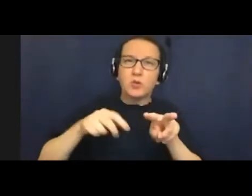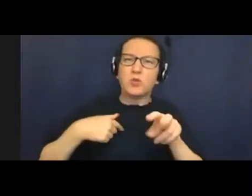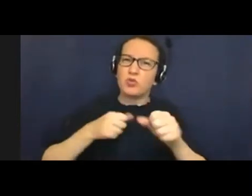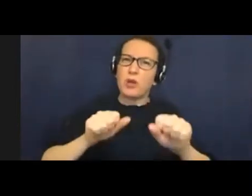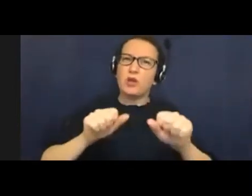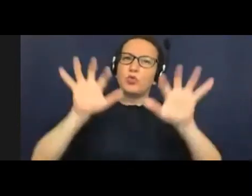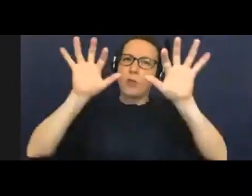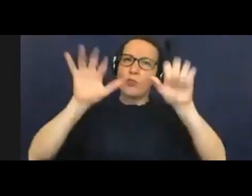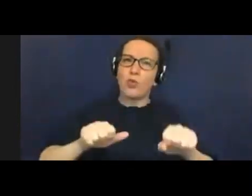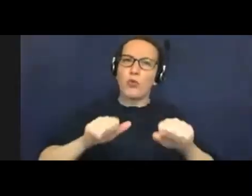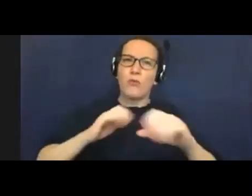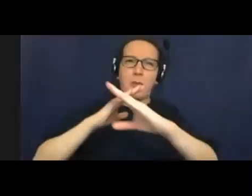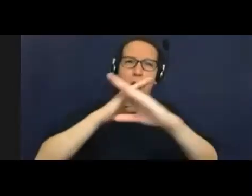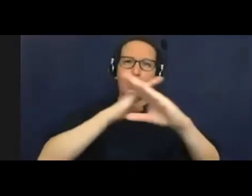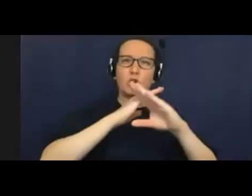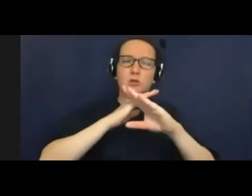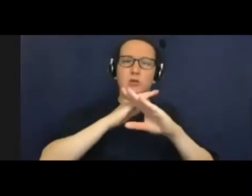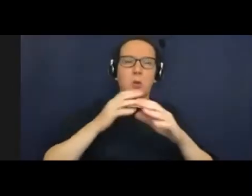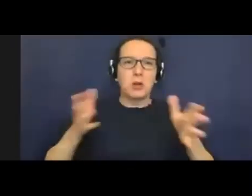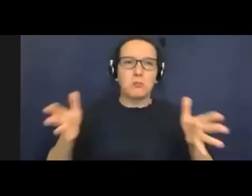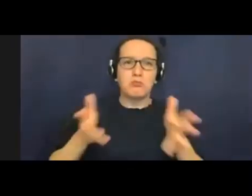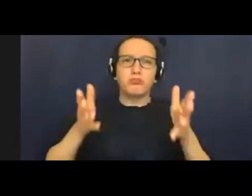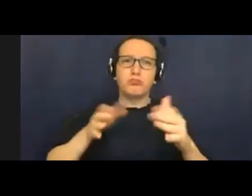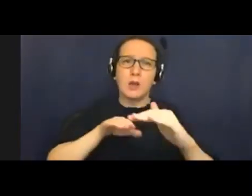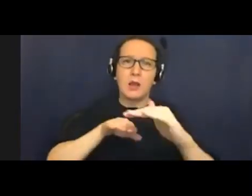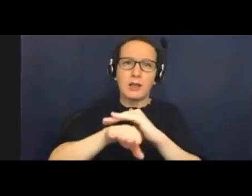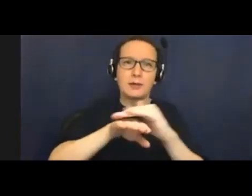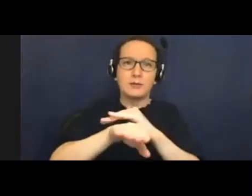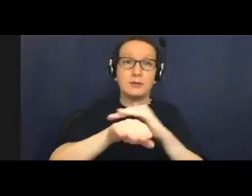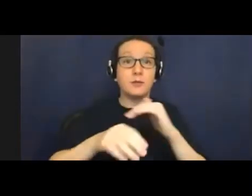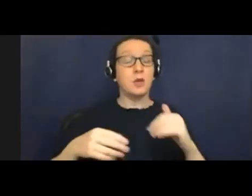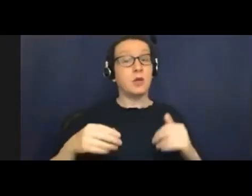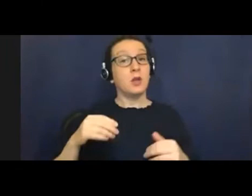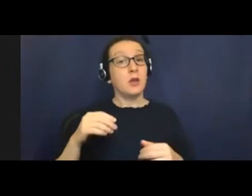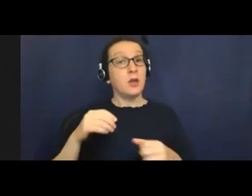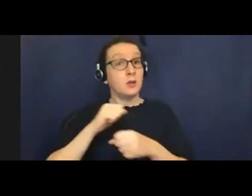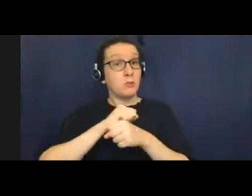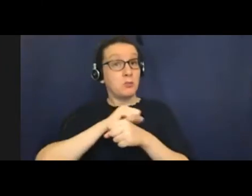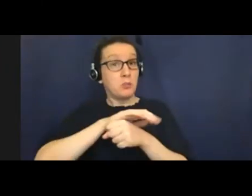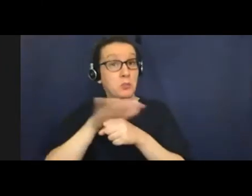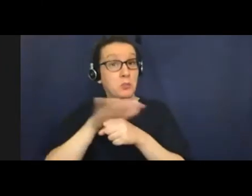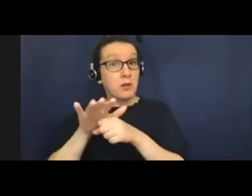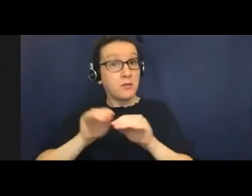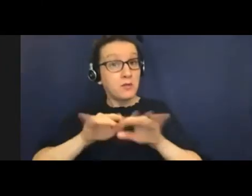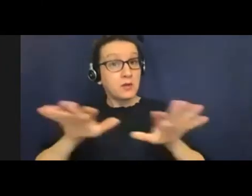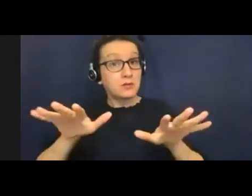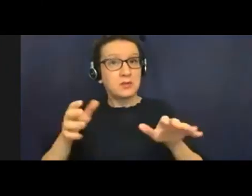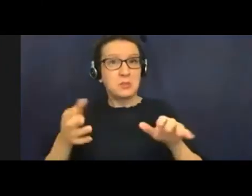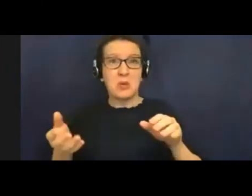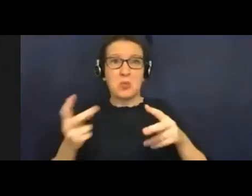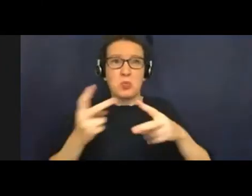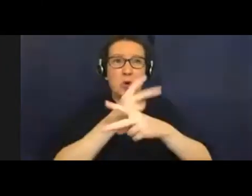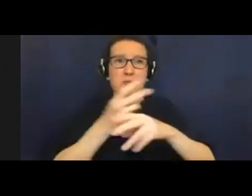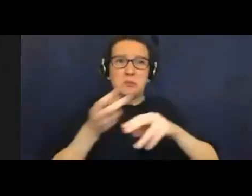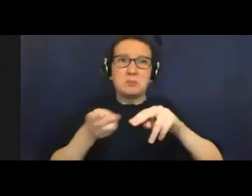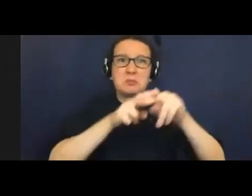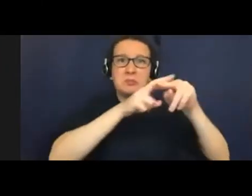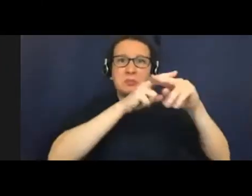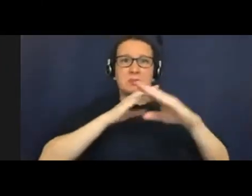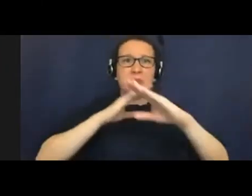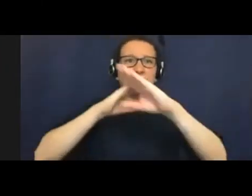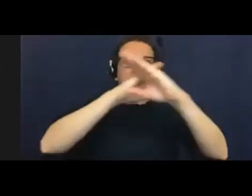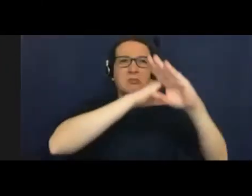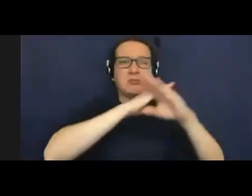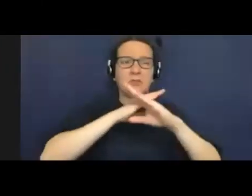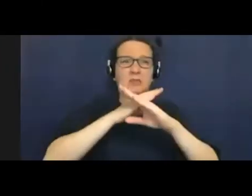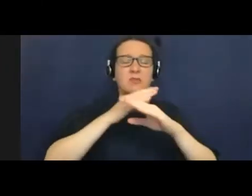Unfortunately, the current pandemic has heightened existing inequalities, threatening both health and